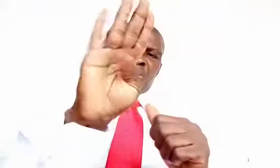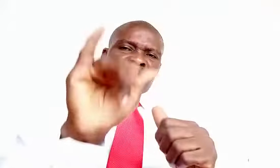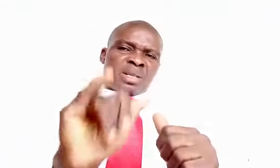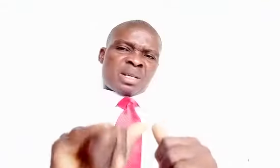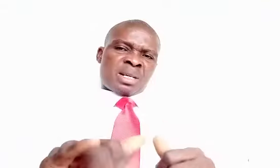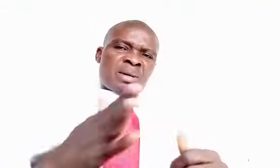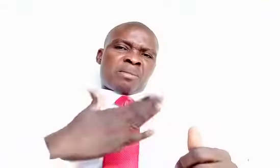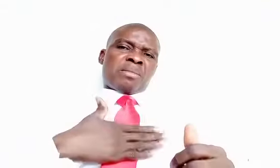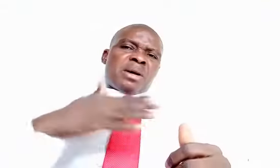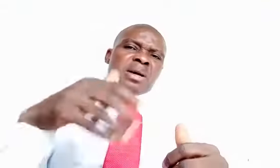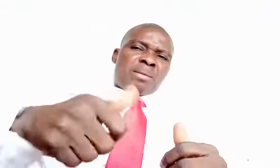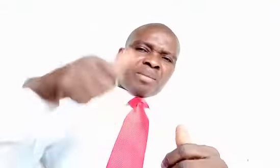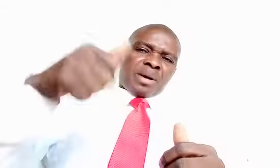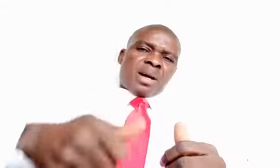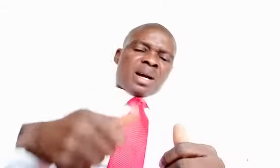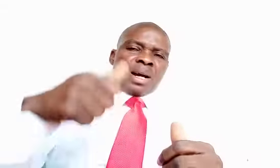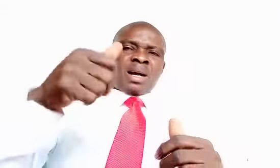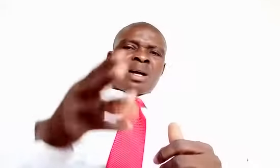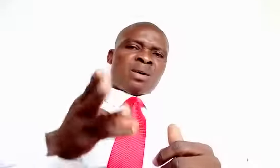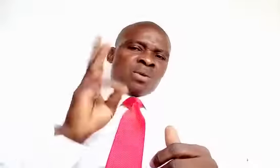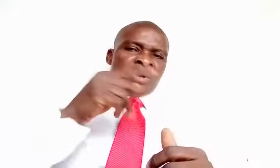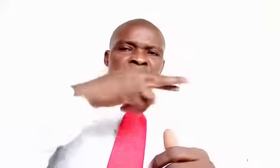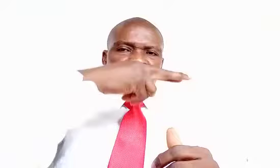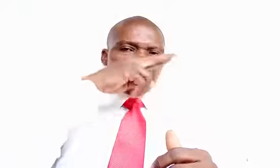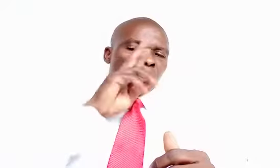bag was stolen by my cousin.